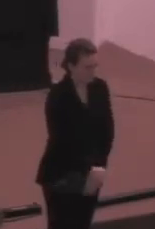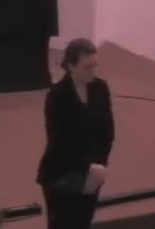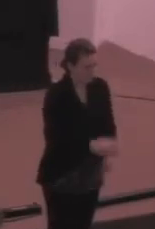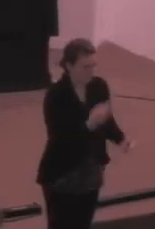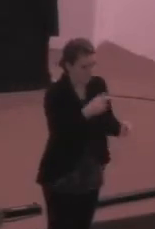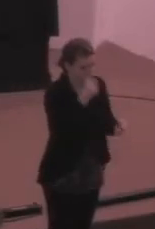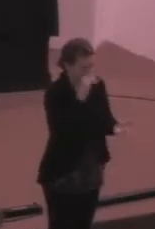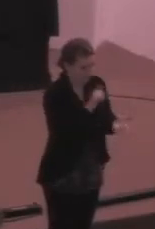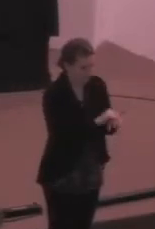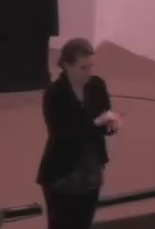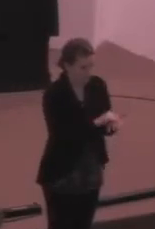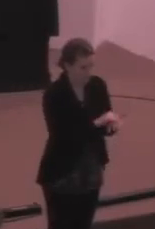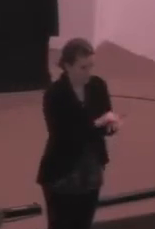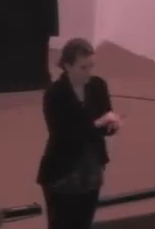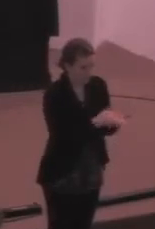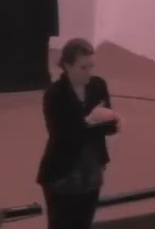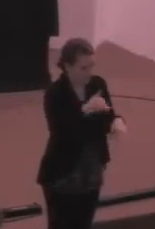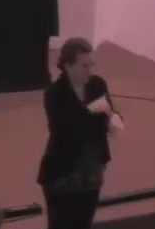that?